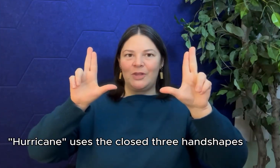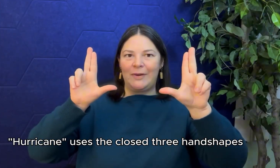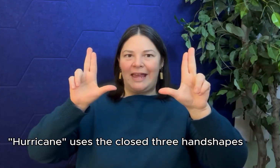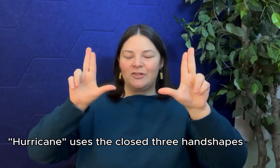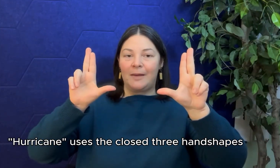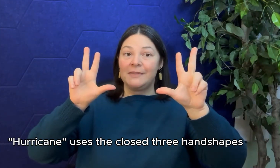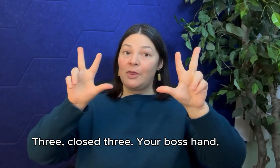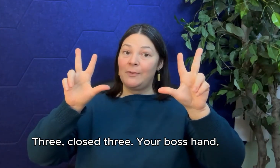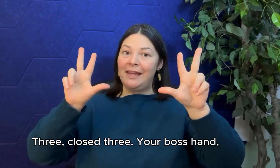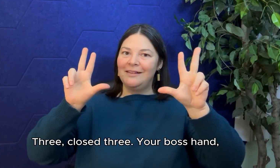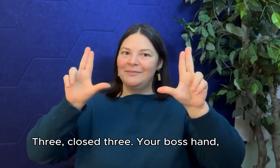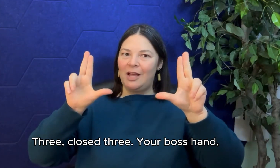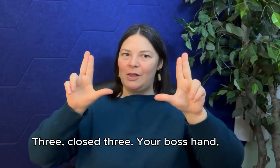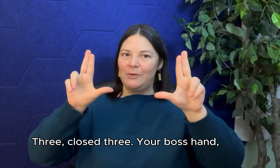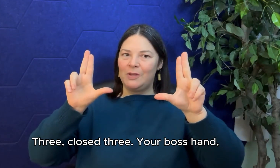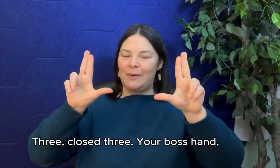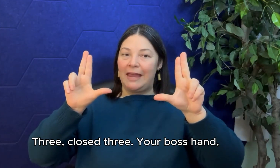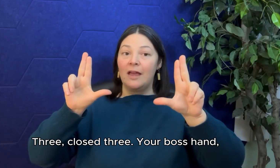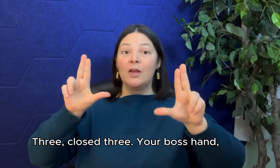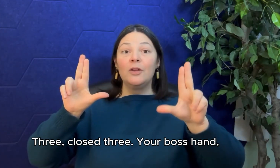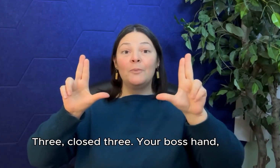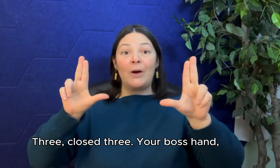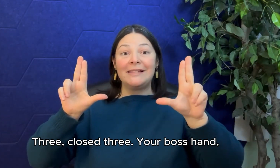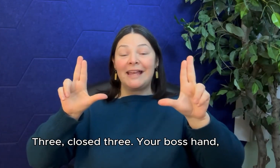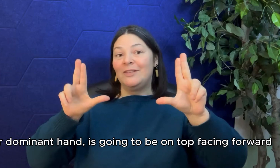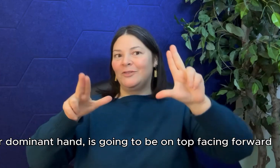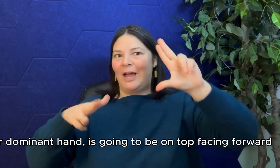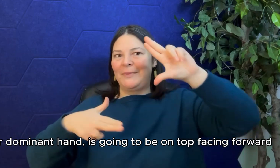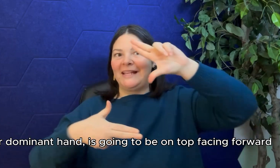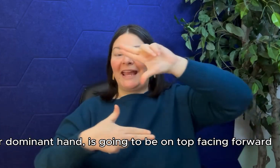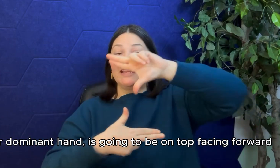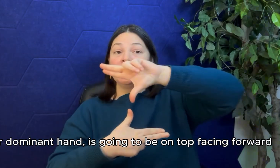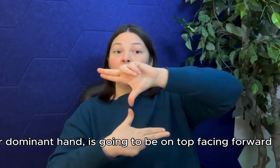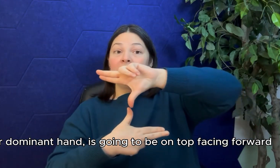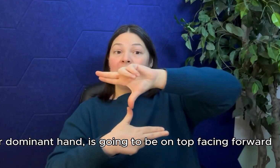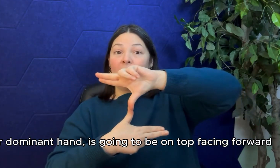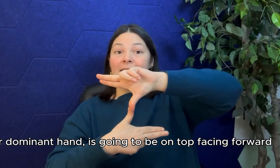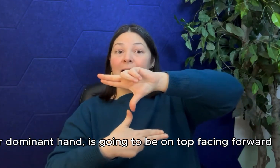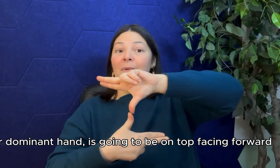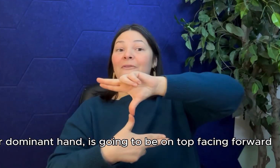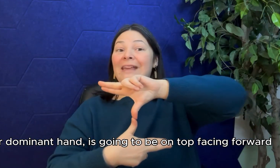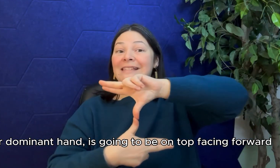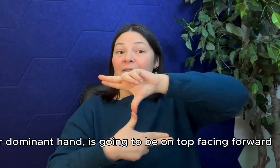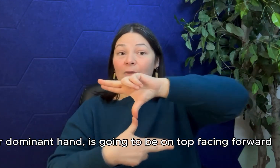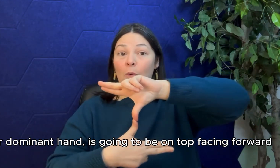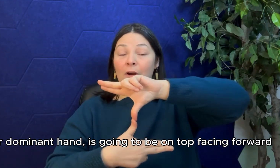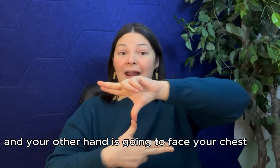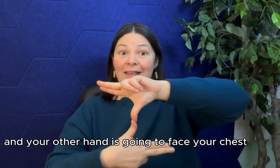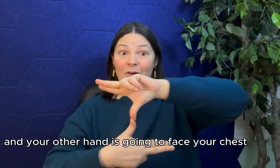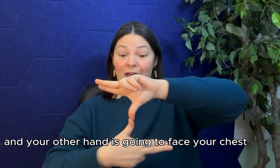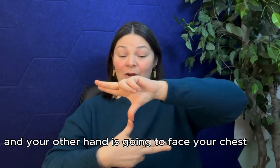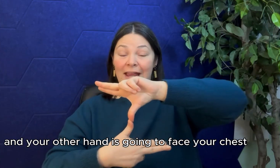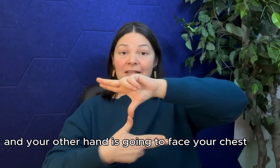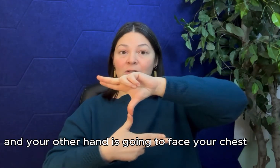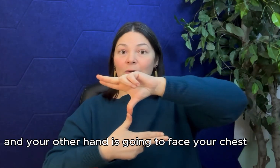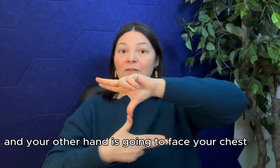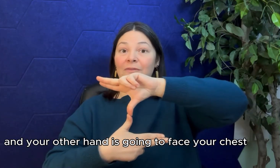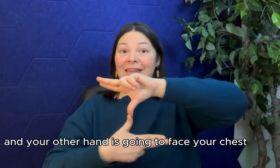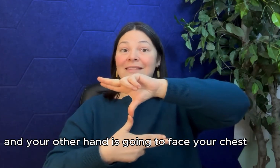hand shapes. Three, closed three. Your boss hand, your dominant hand, is going to be on top facing forward, and your other hand is going to face